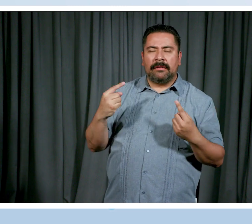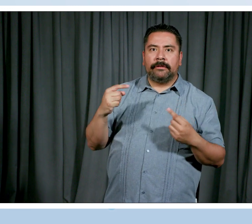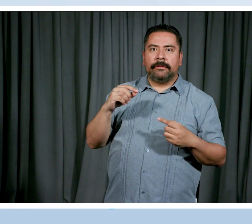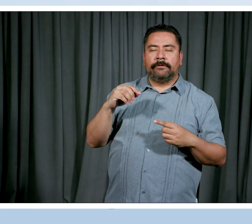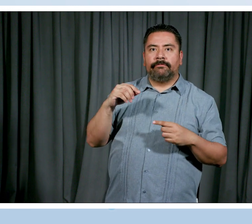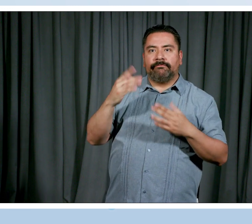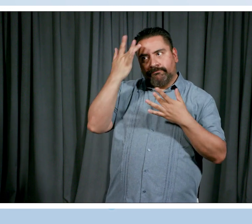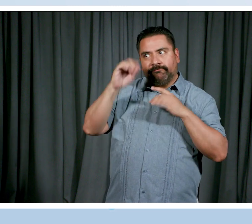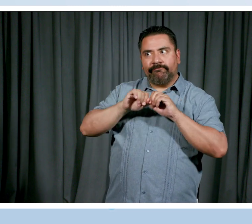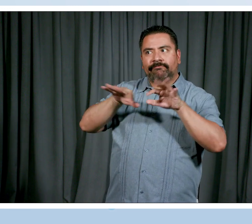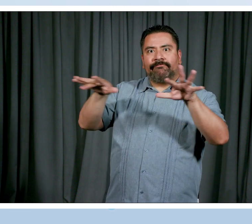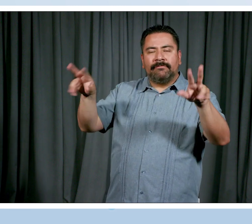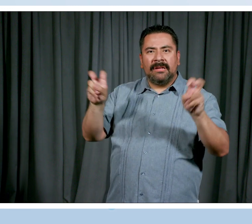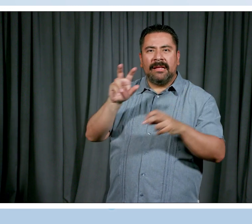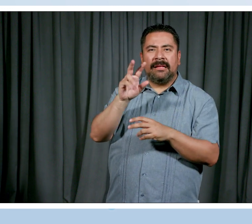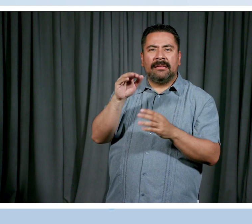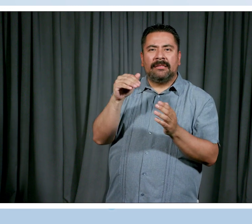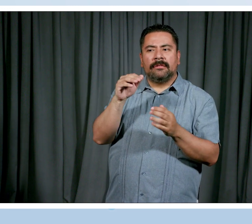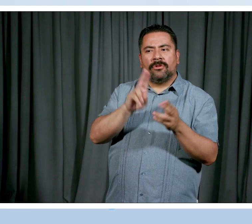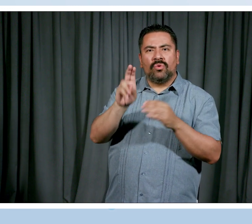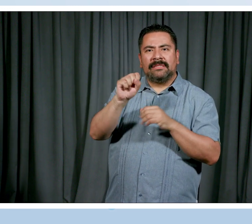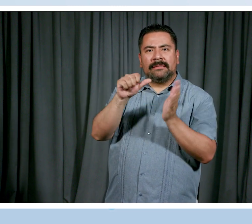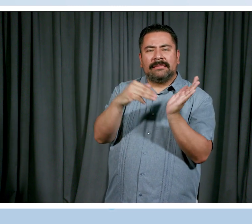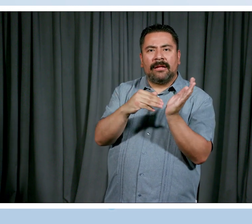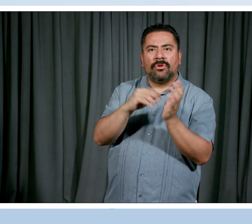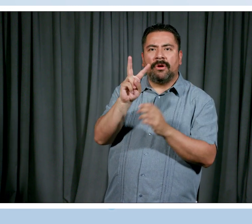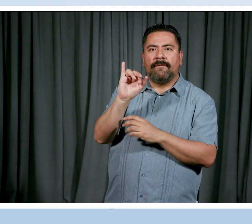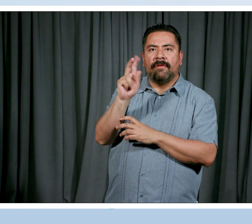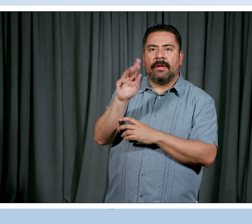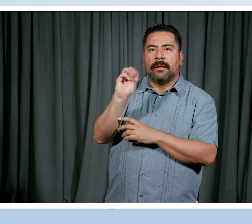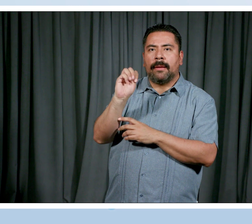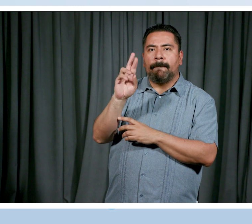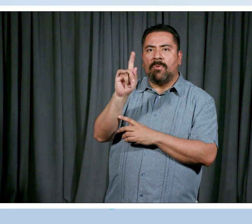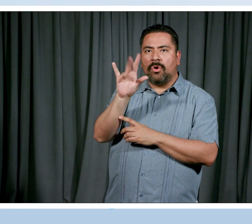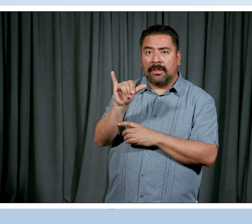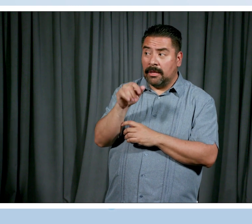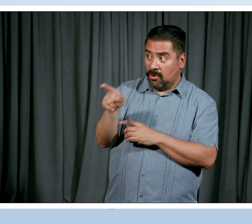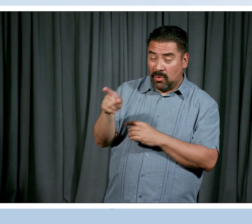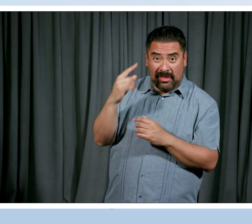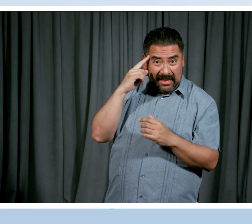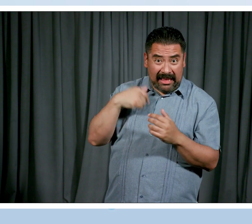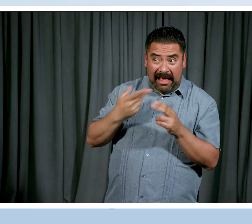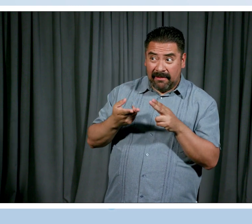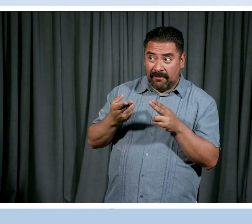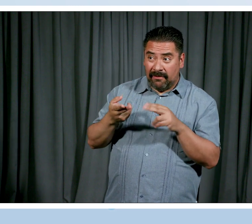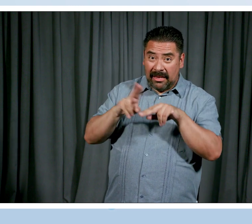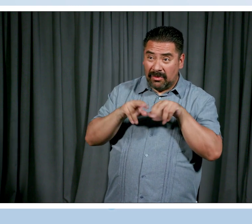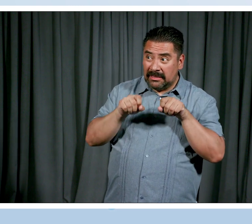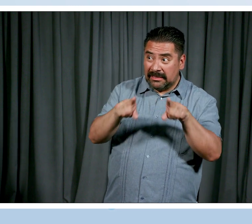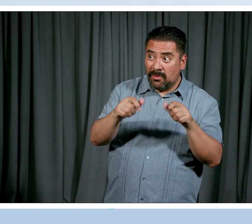Murthy declared. Do you think that there's a correlation between that loneliness epidemic and the increasing rate of